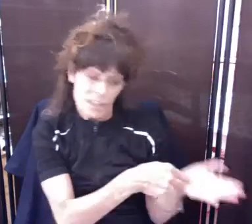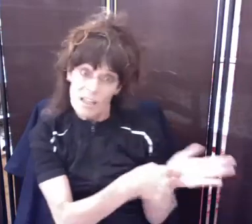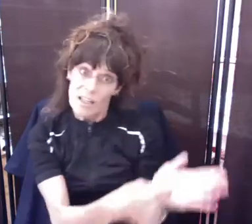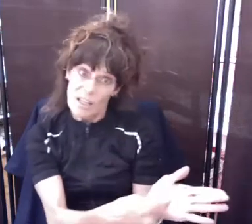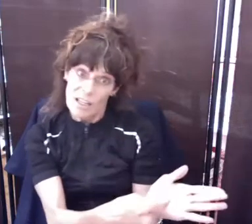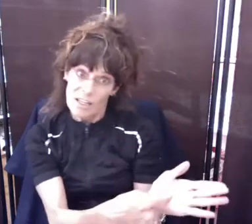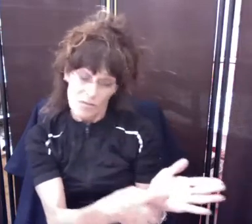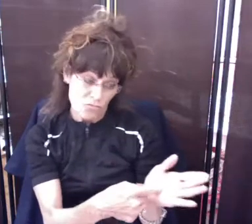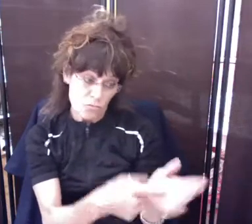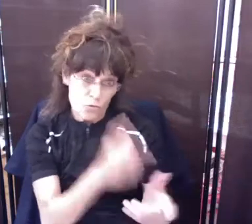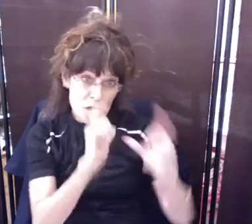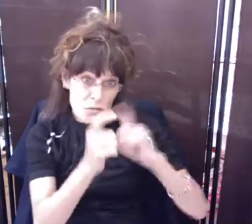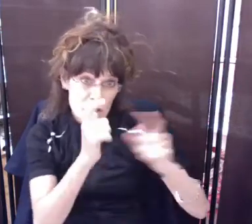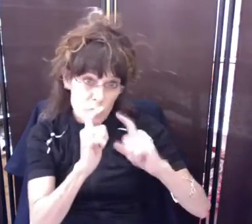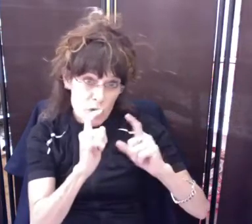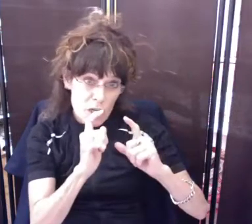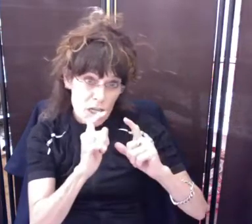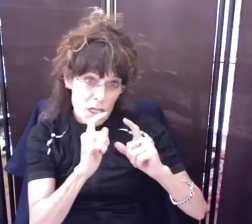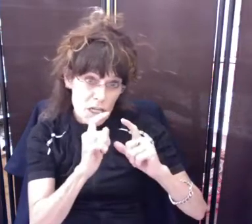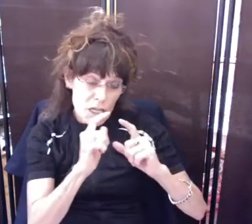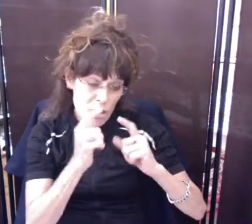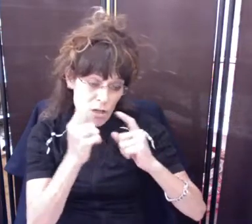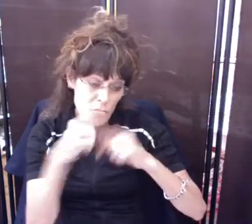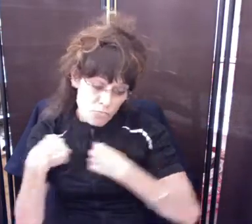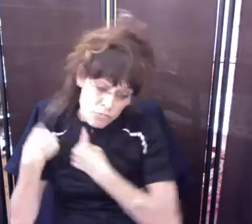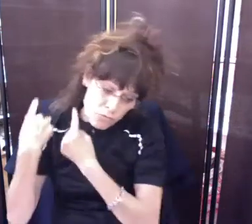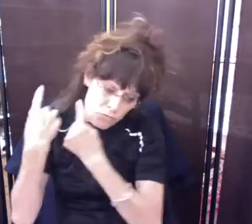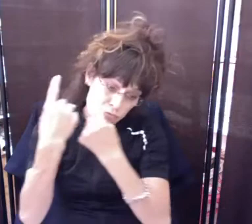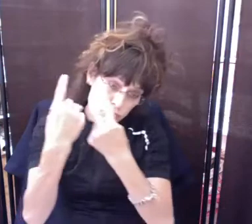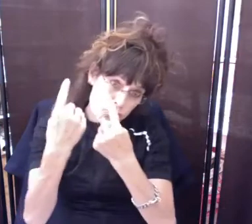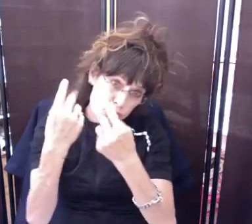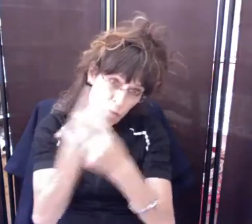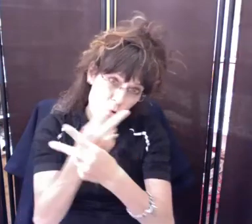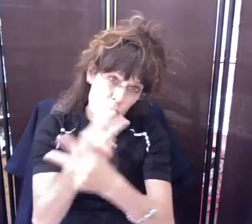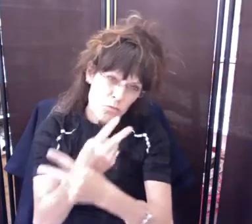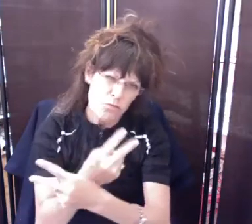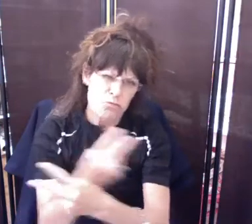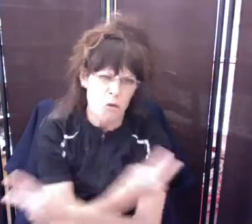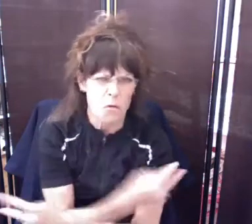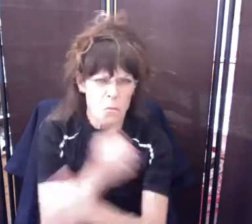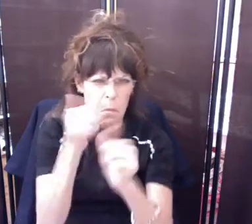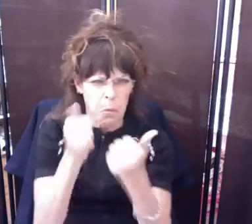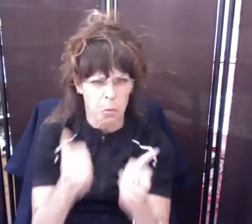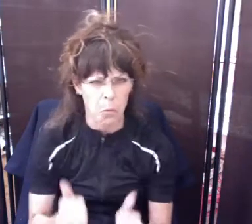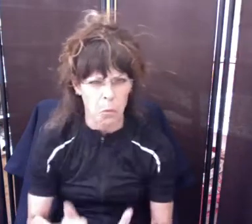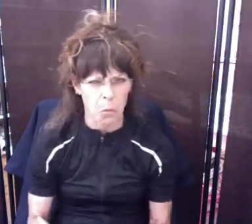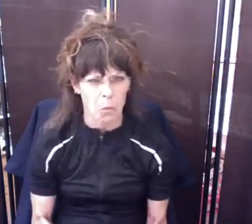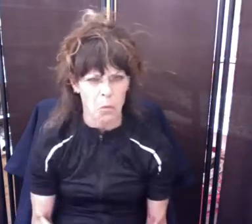time, it's going to get worse. It's not going to get better. It's going to get worse. How that looked like, how that presented in